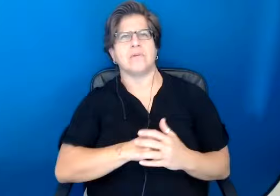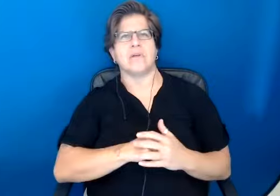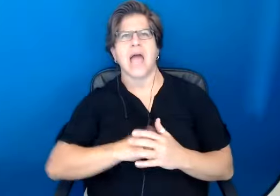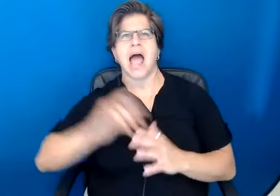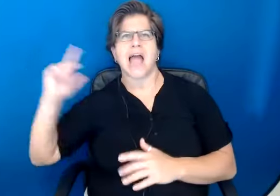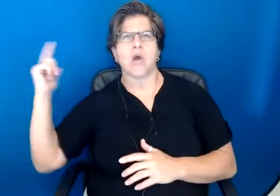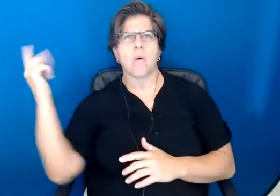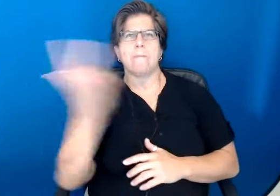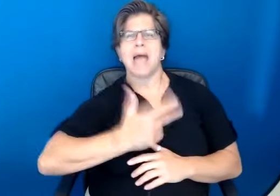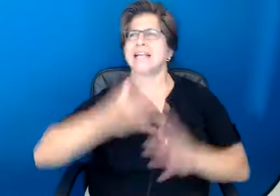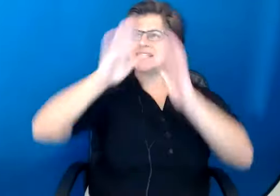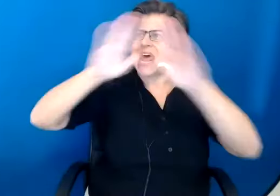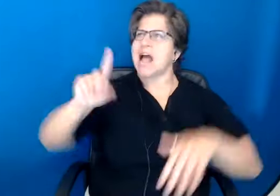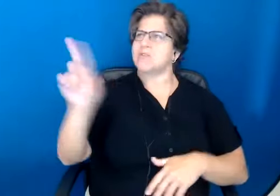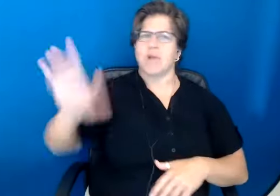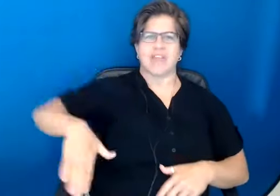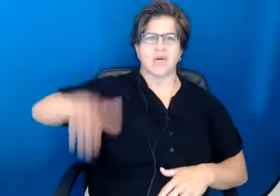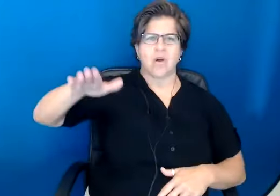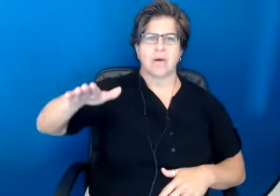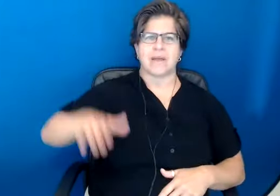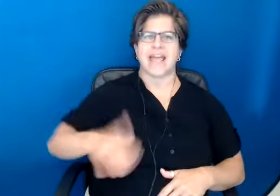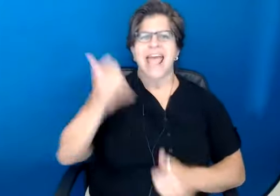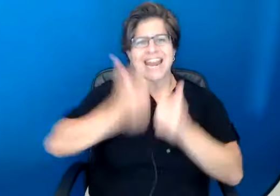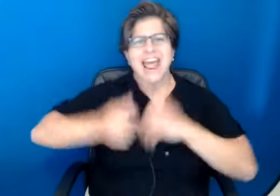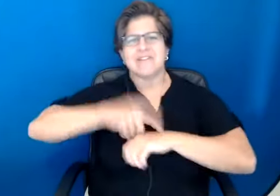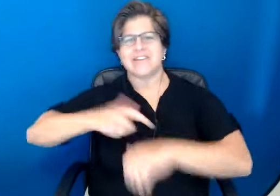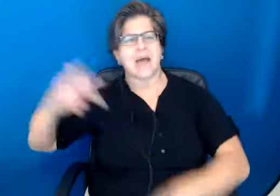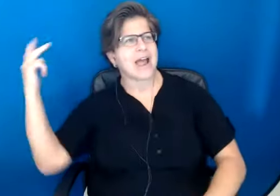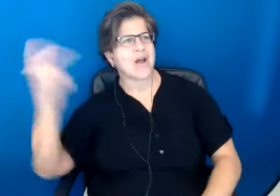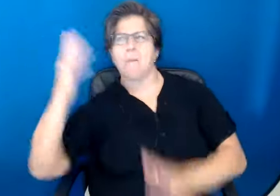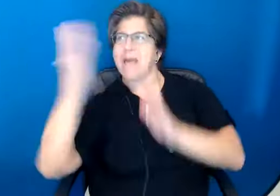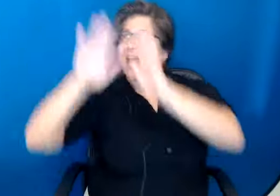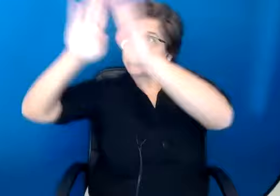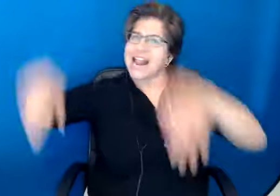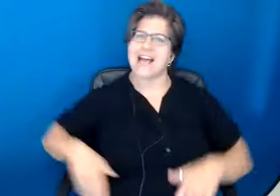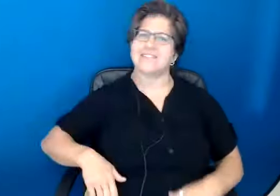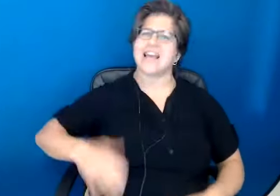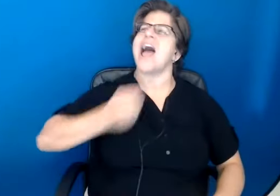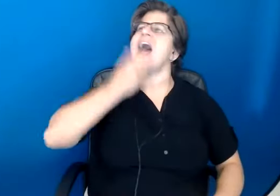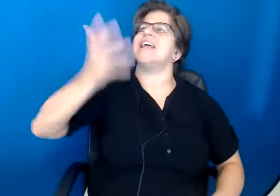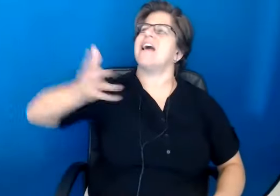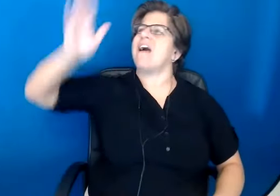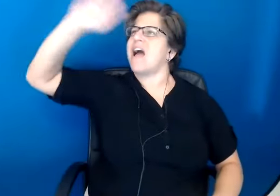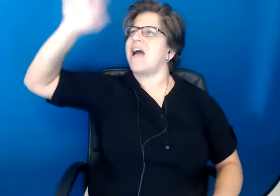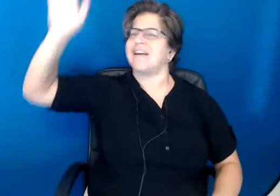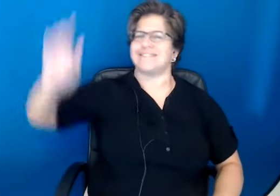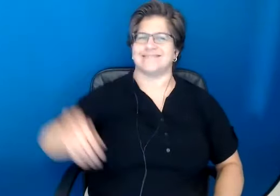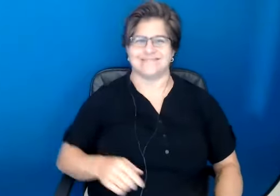your mother only did the best that she could with what she had. And that was something that changed my life. I go along to